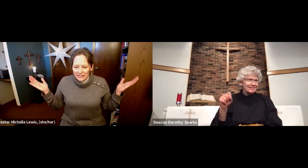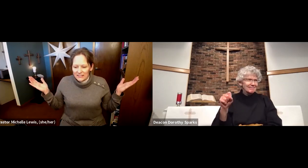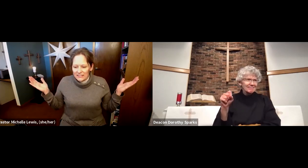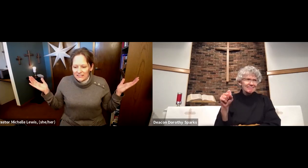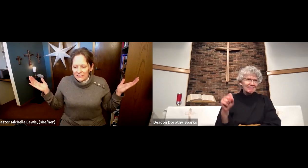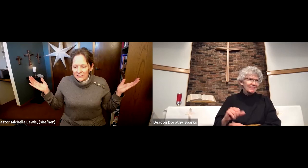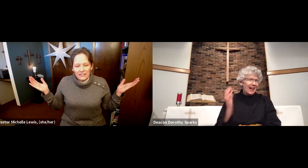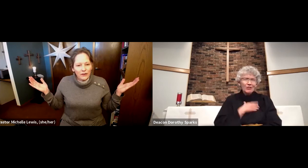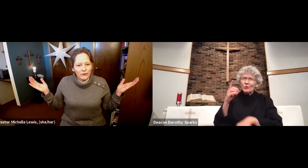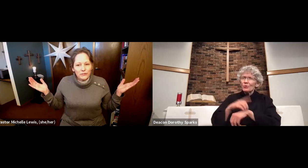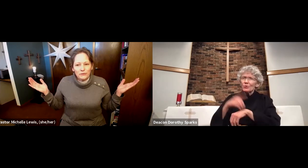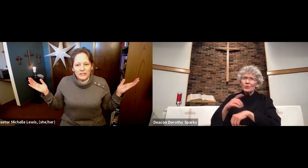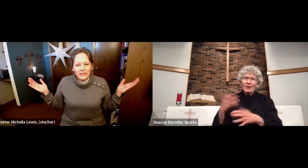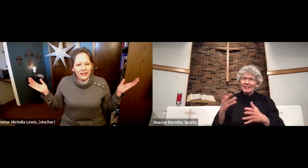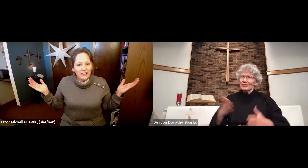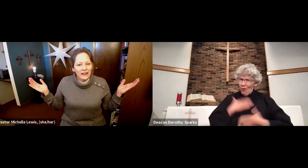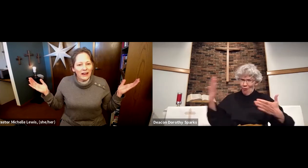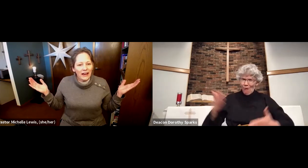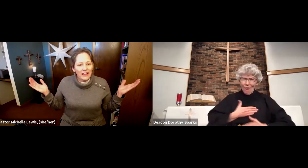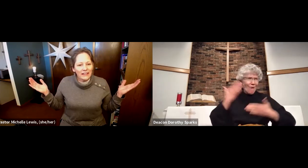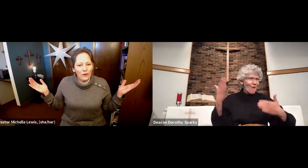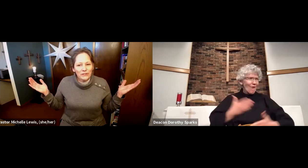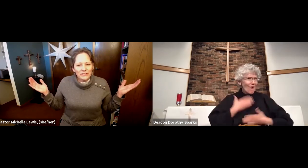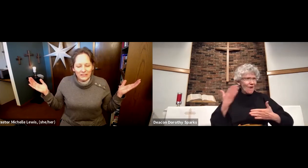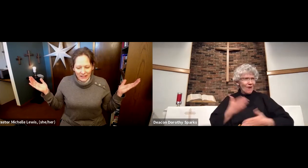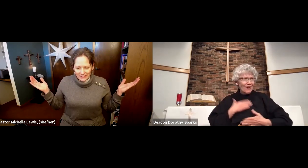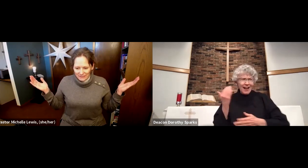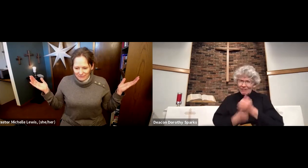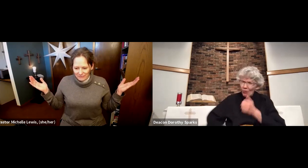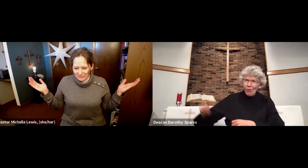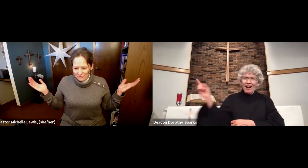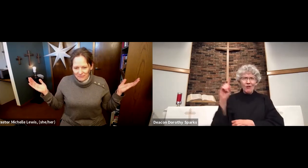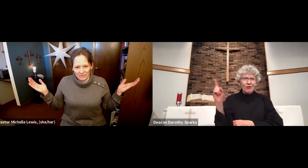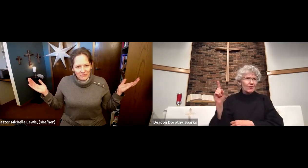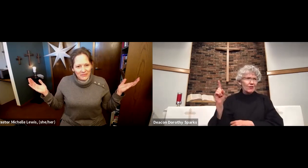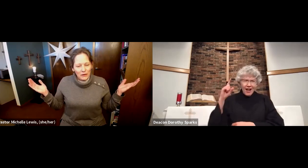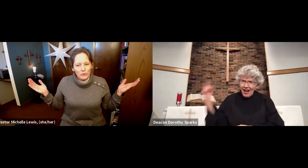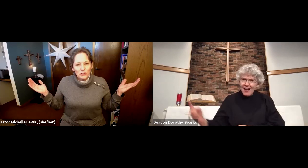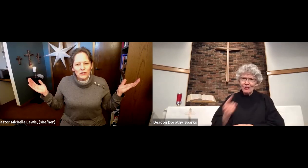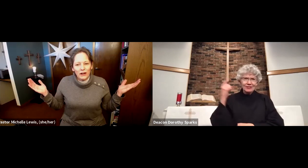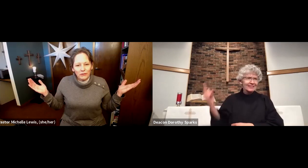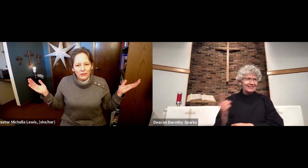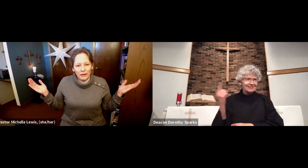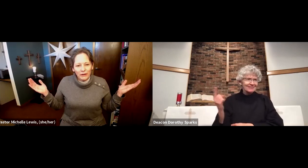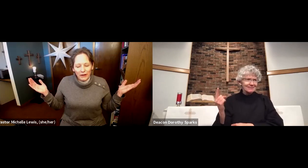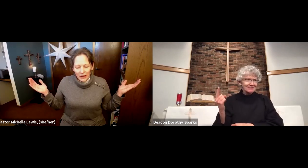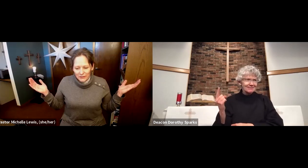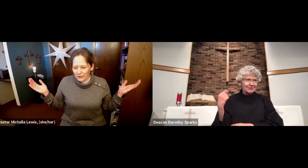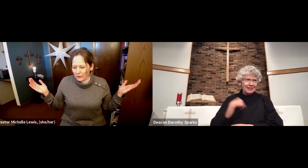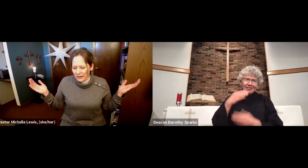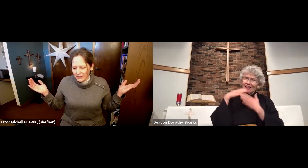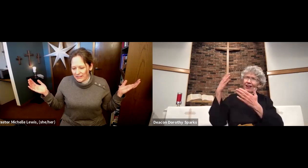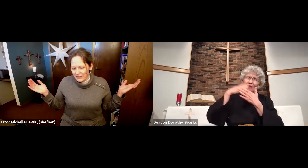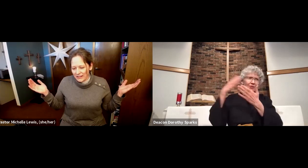It is indeed our duty and our delight, that we should everywhere